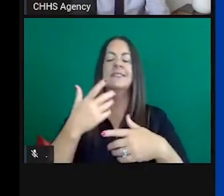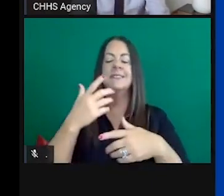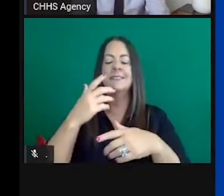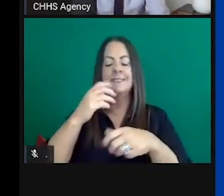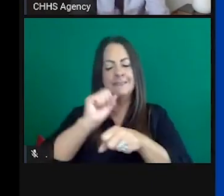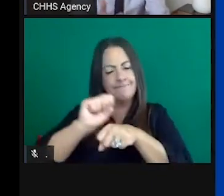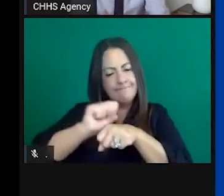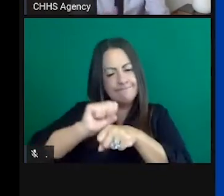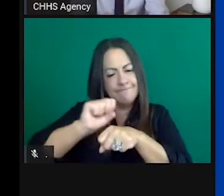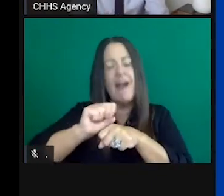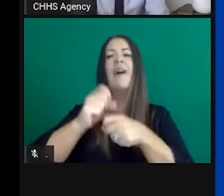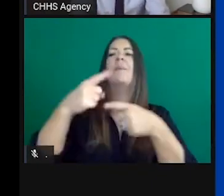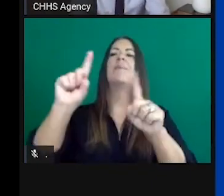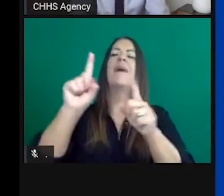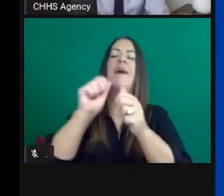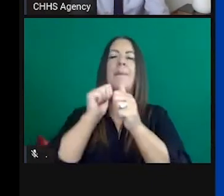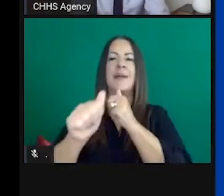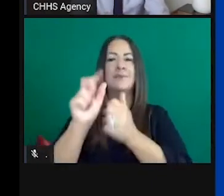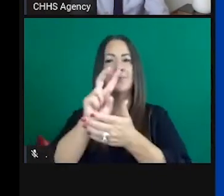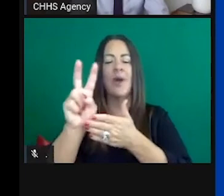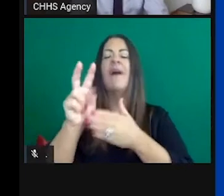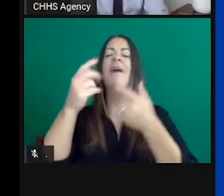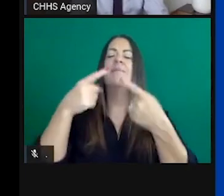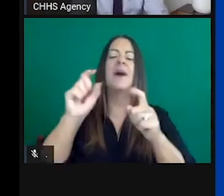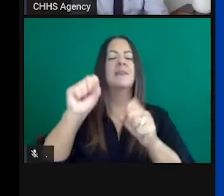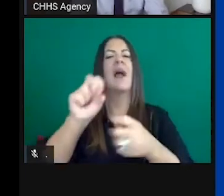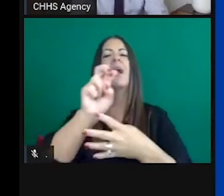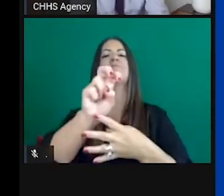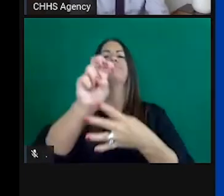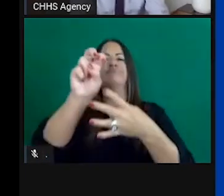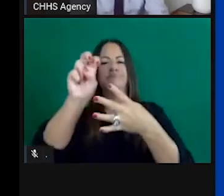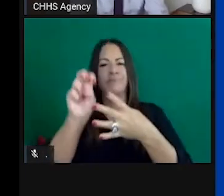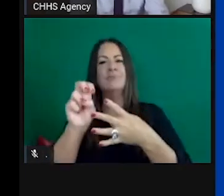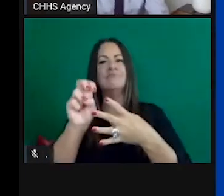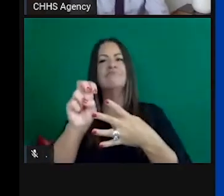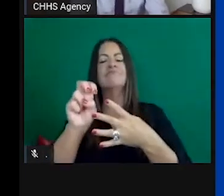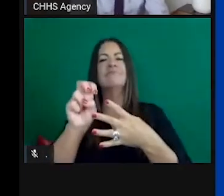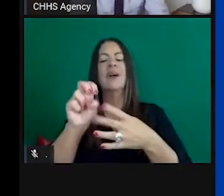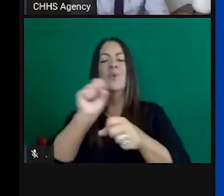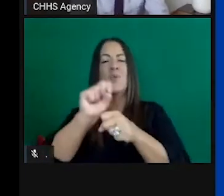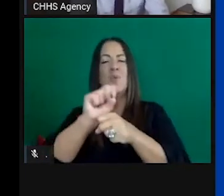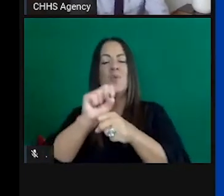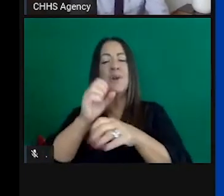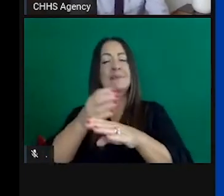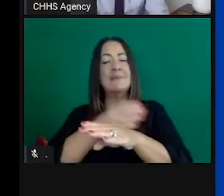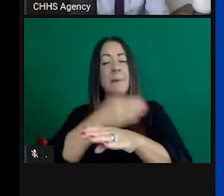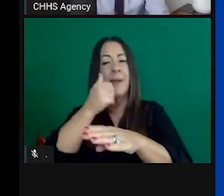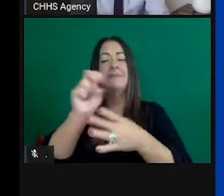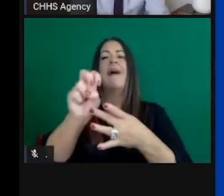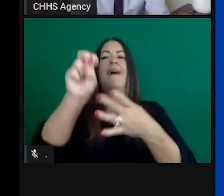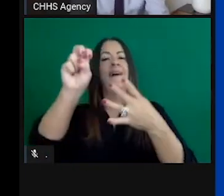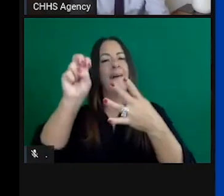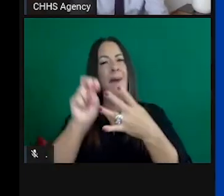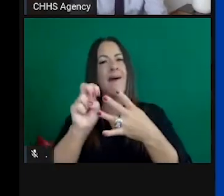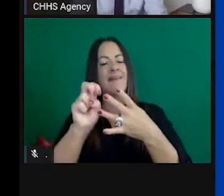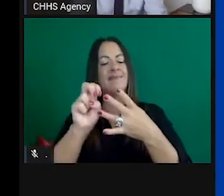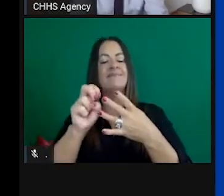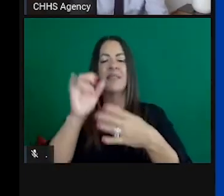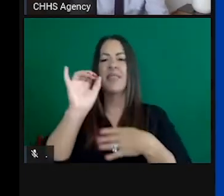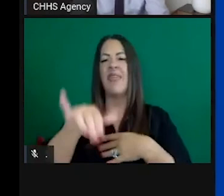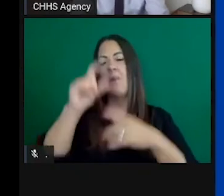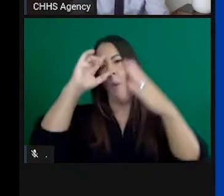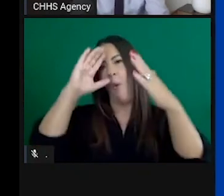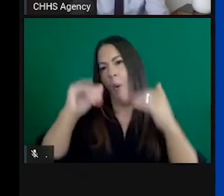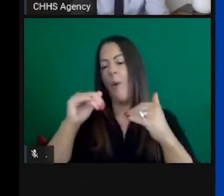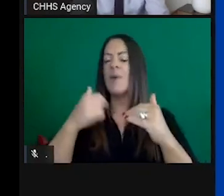move as we see stable, steady reductions in transmission. And our hope is to continue